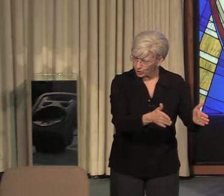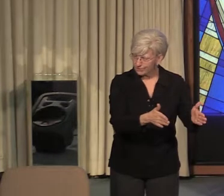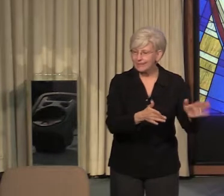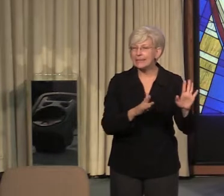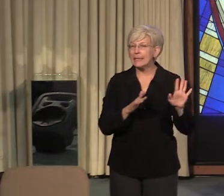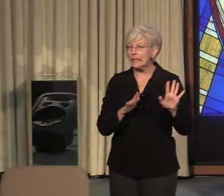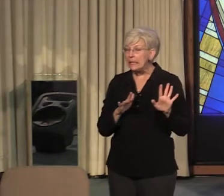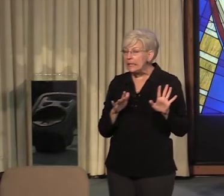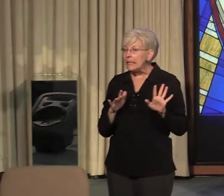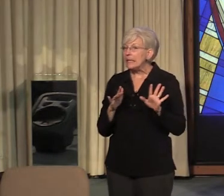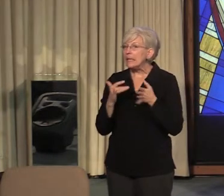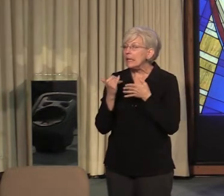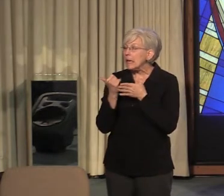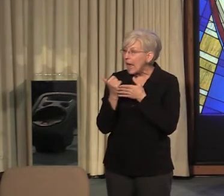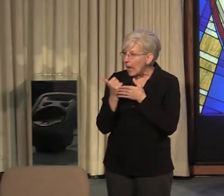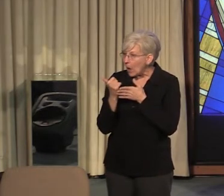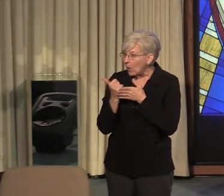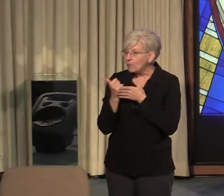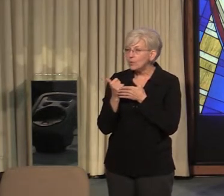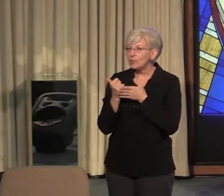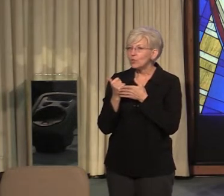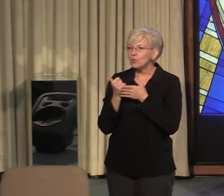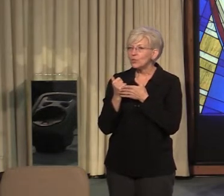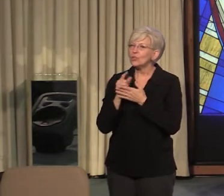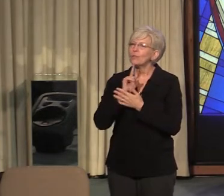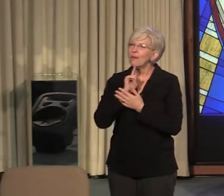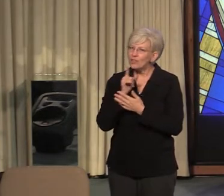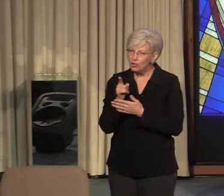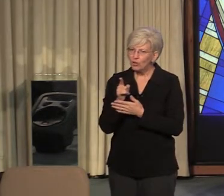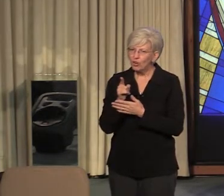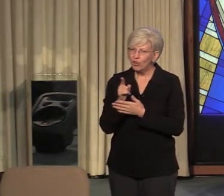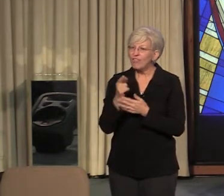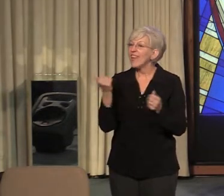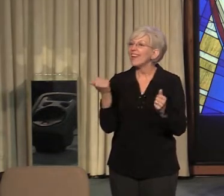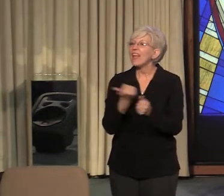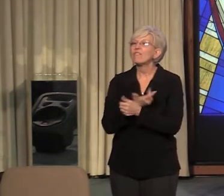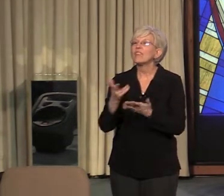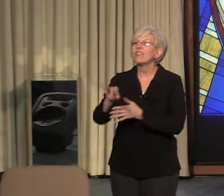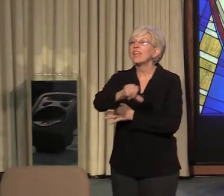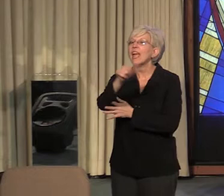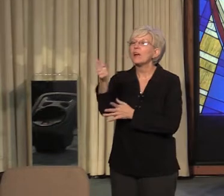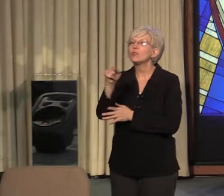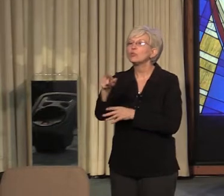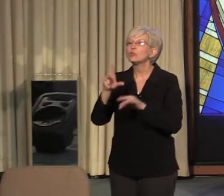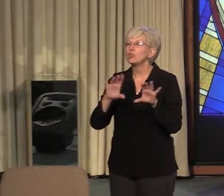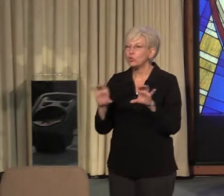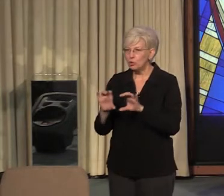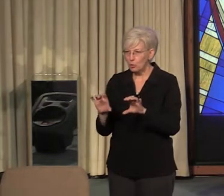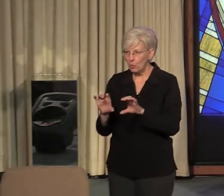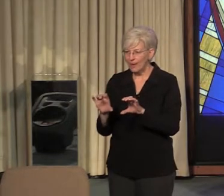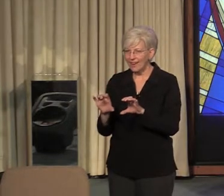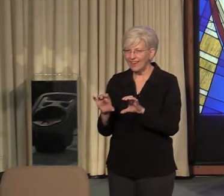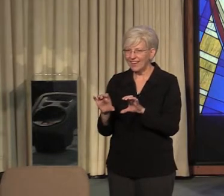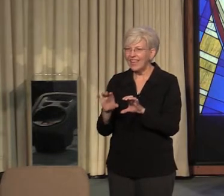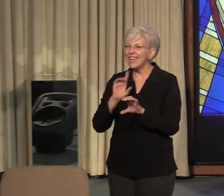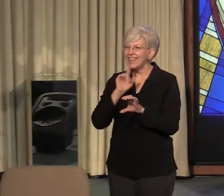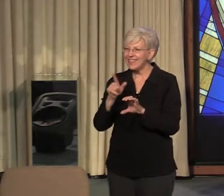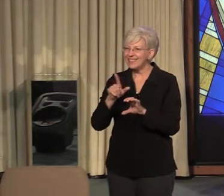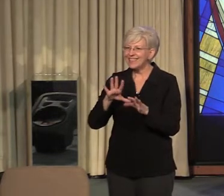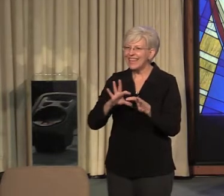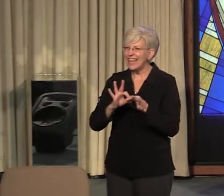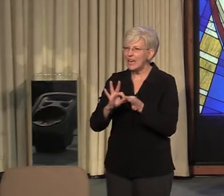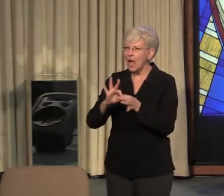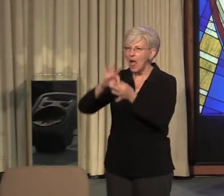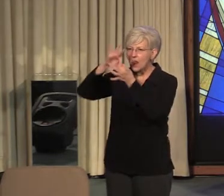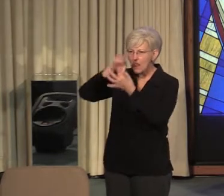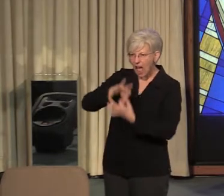helps to make sure that everything else you are doing is in alignment and